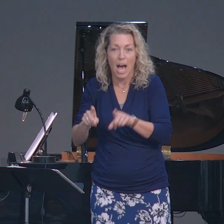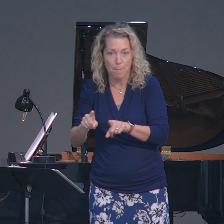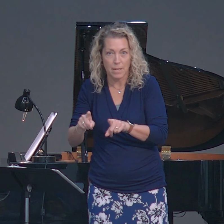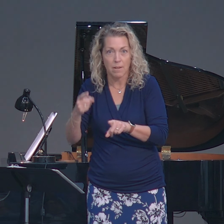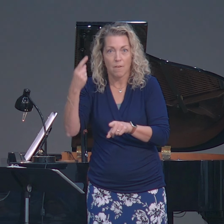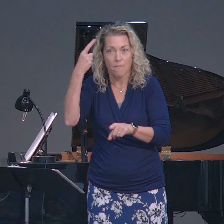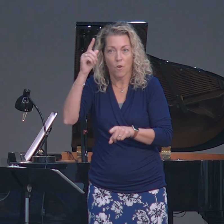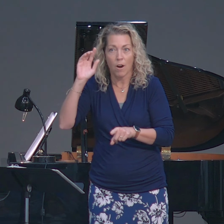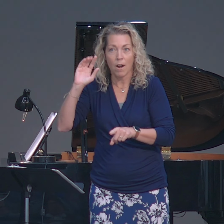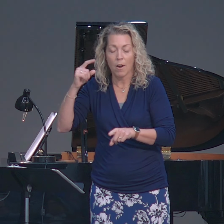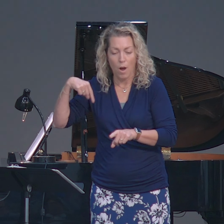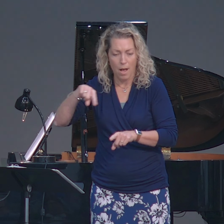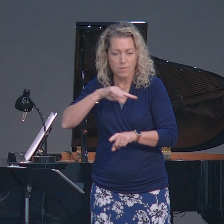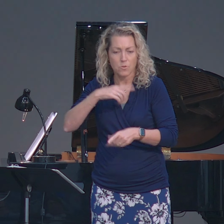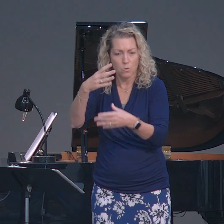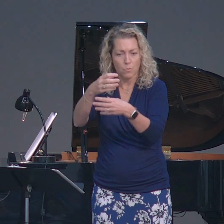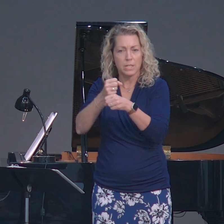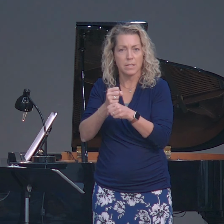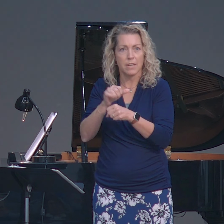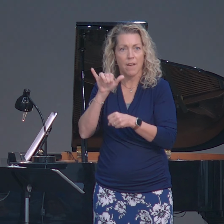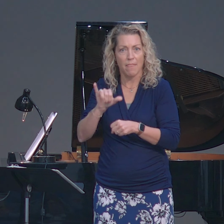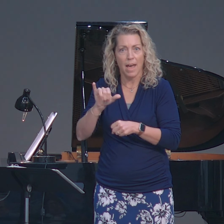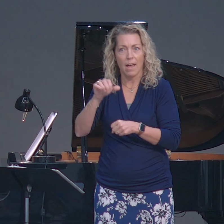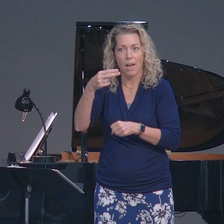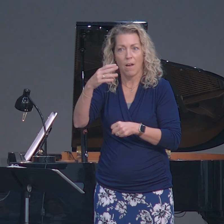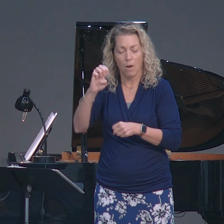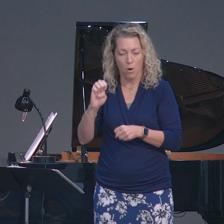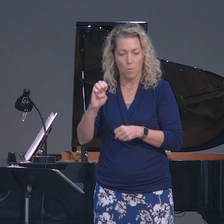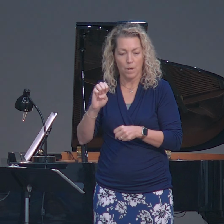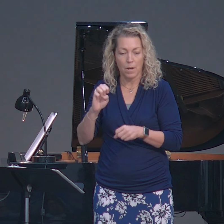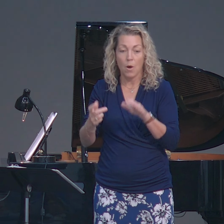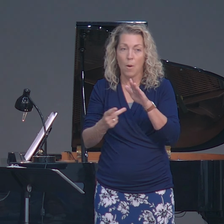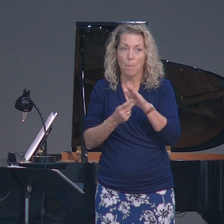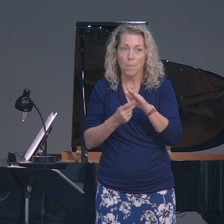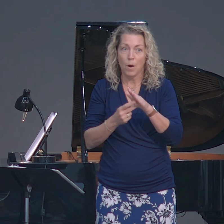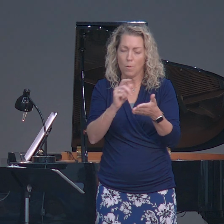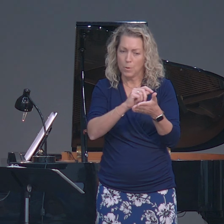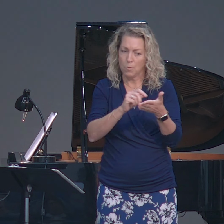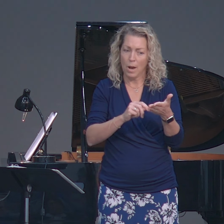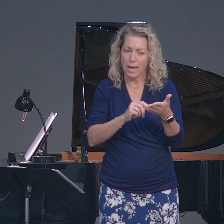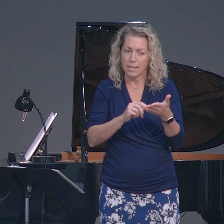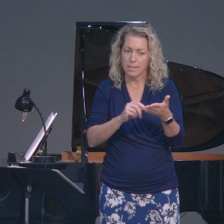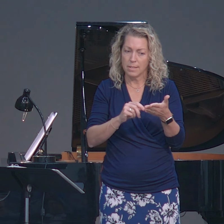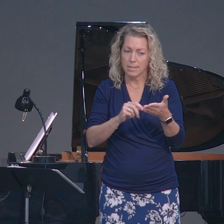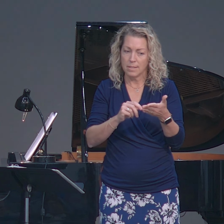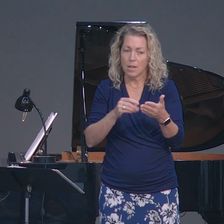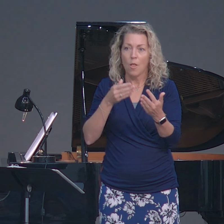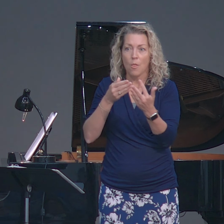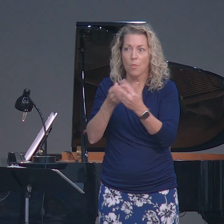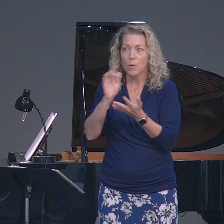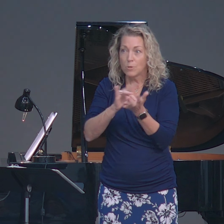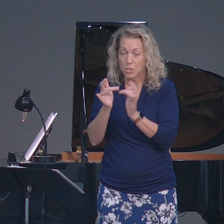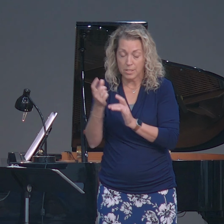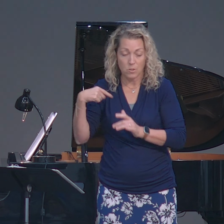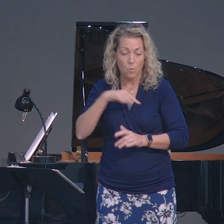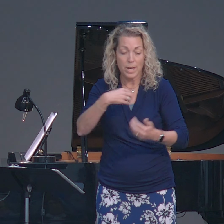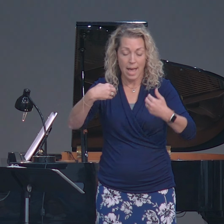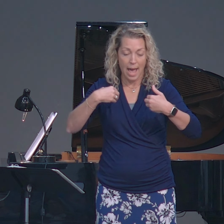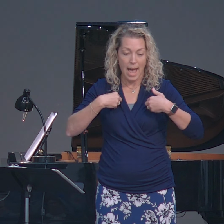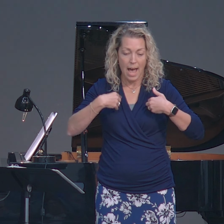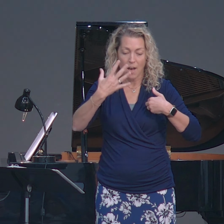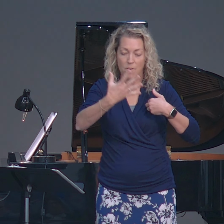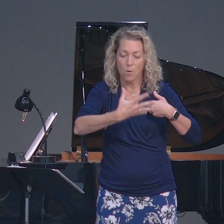Paul would write this to the church in Ephesus: "In him, in Jesus. We have redemption